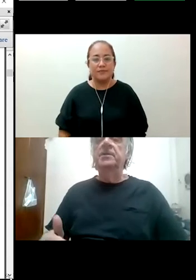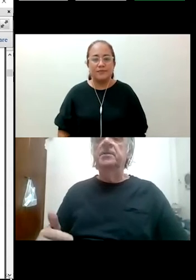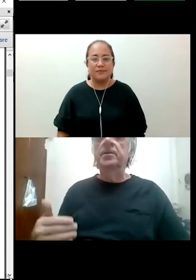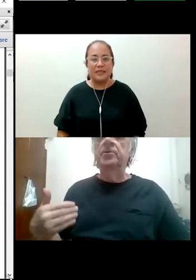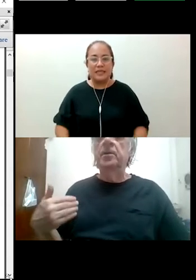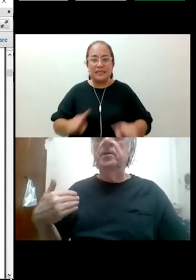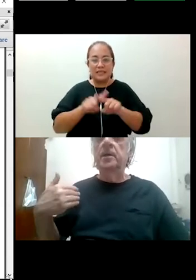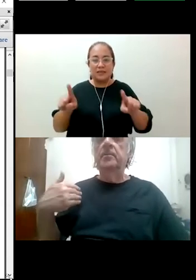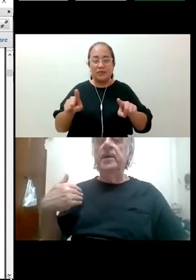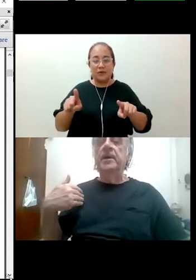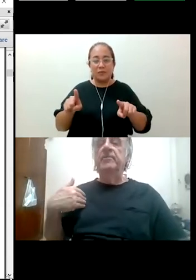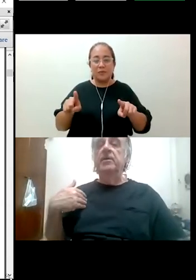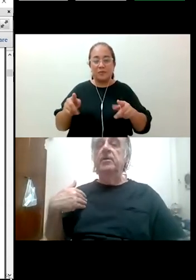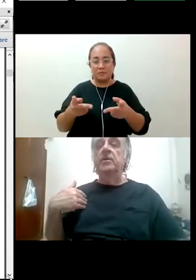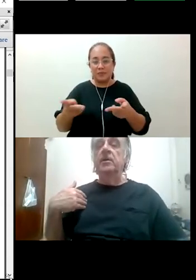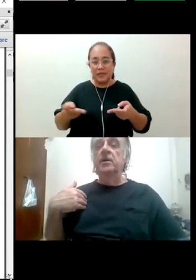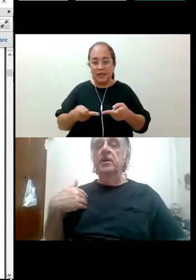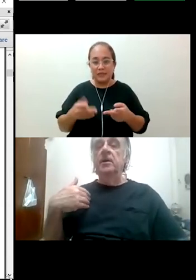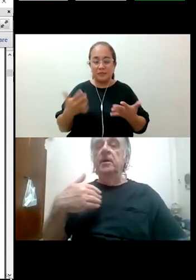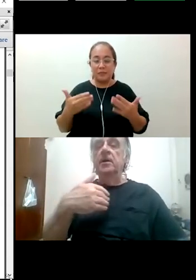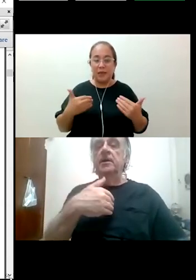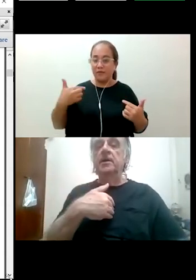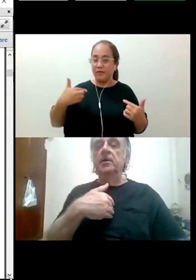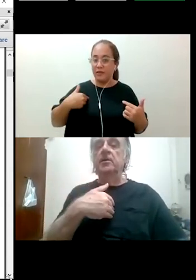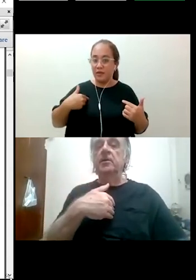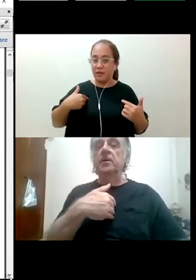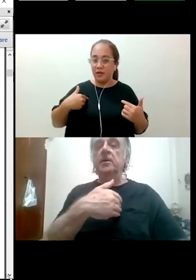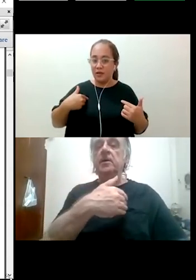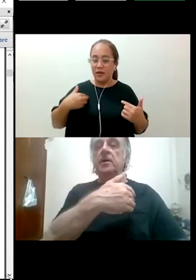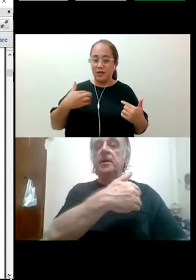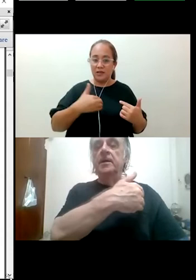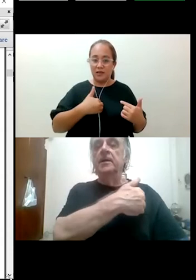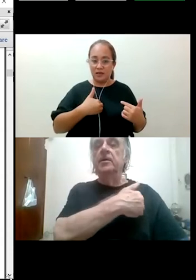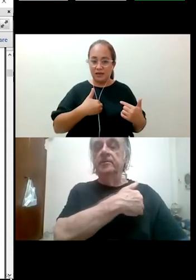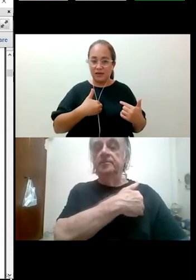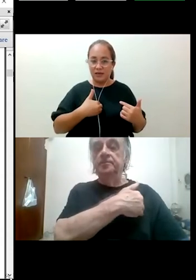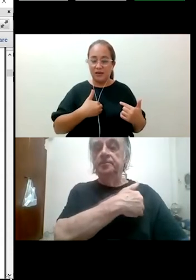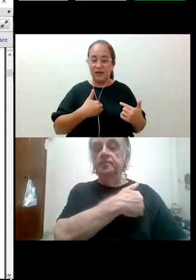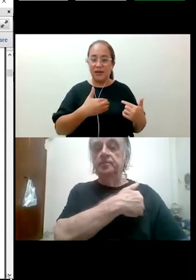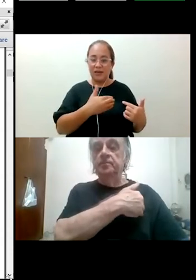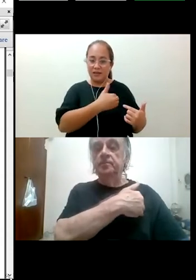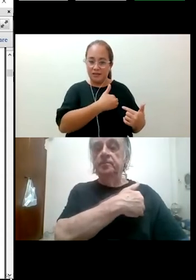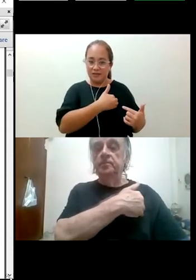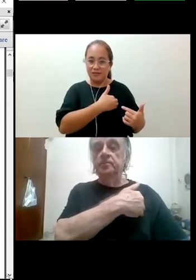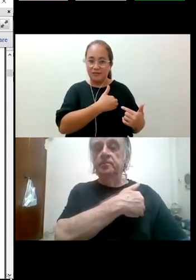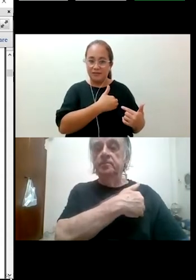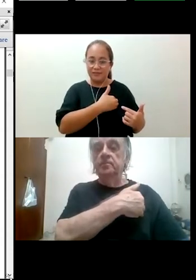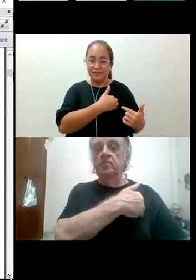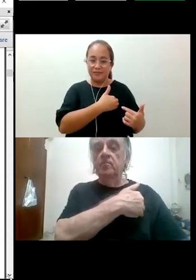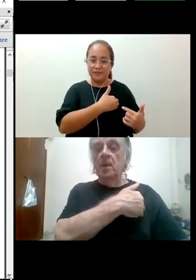different places on the trunk, like you may have here and here and here.